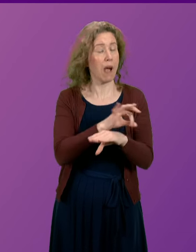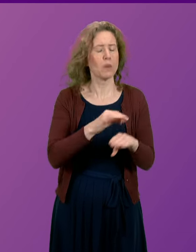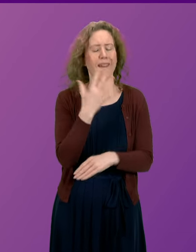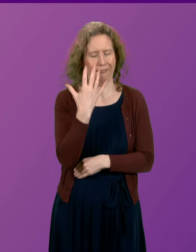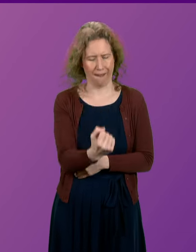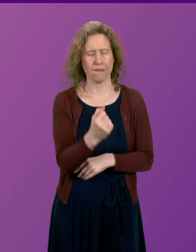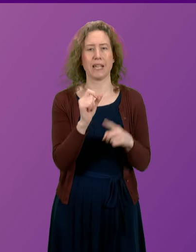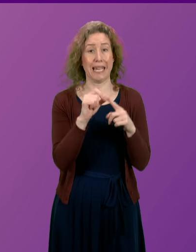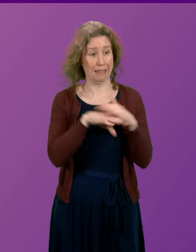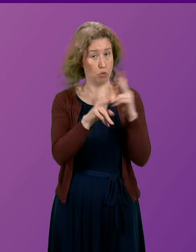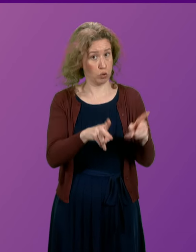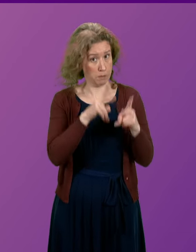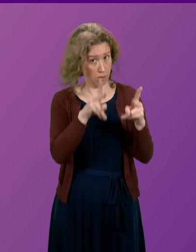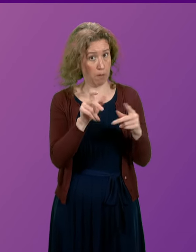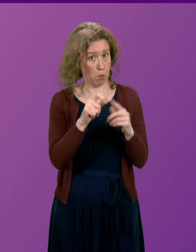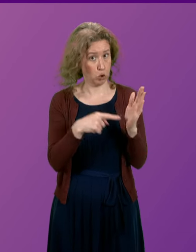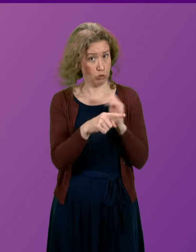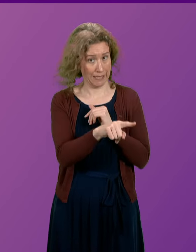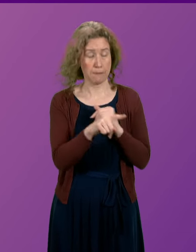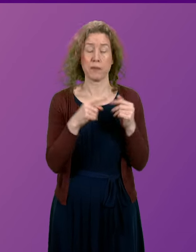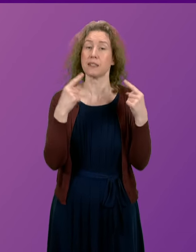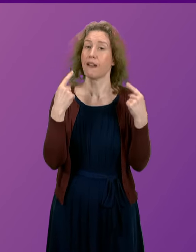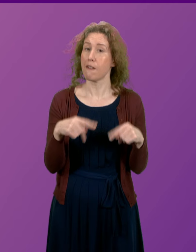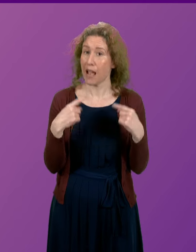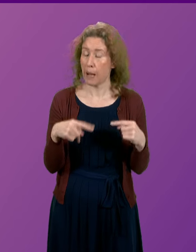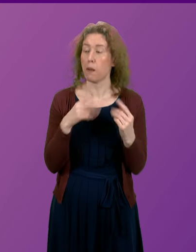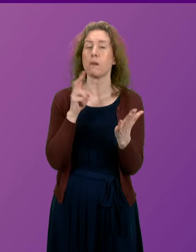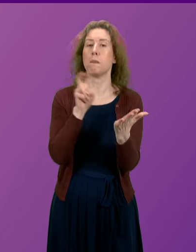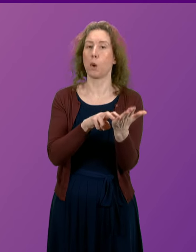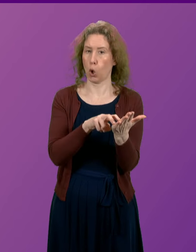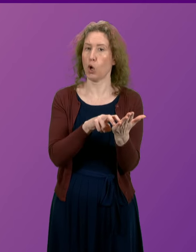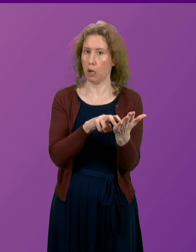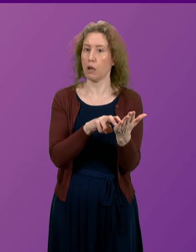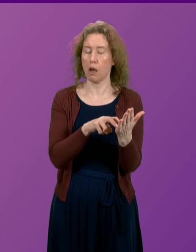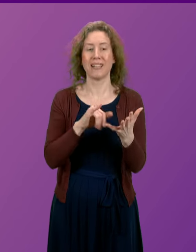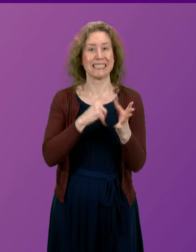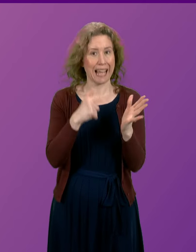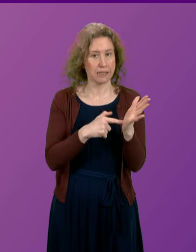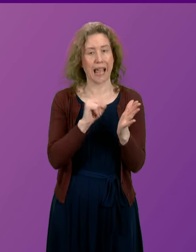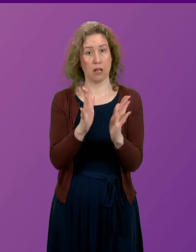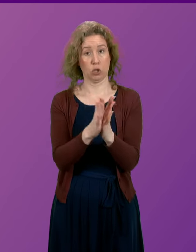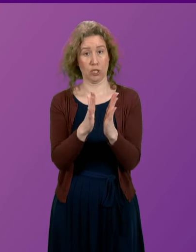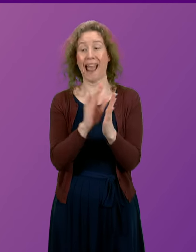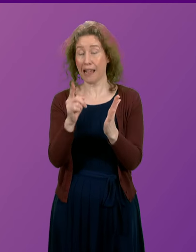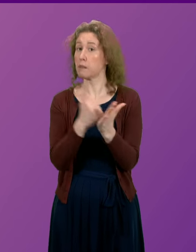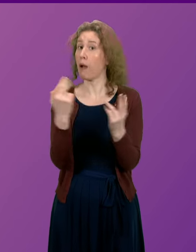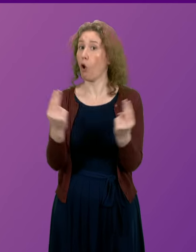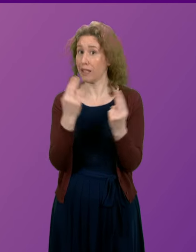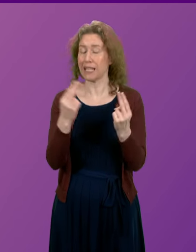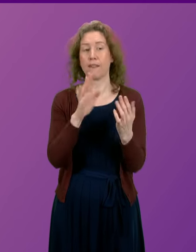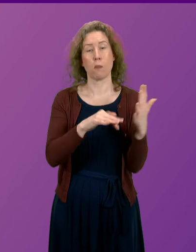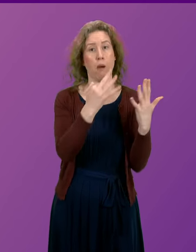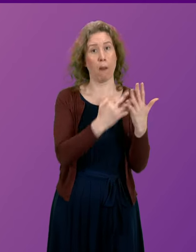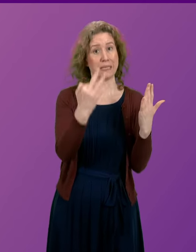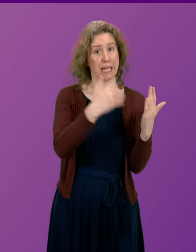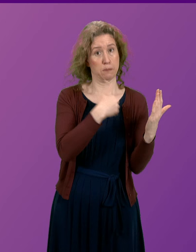Portree Hospital, which is available by appointment on Saturdays and Sundays and bank holidays from 8.30